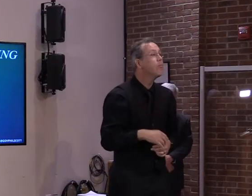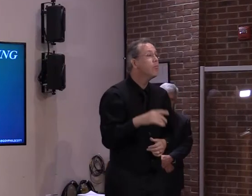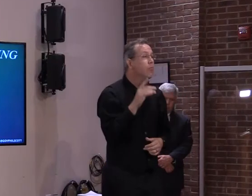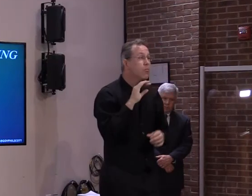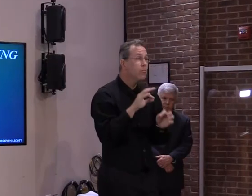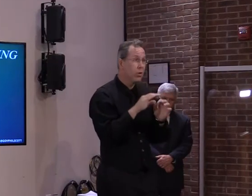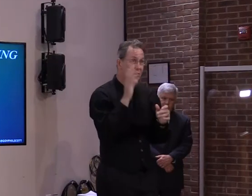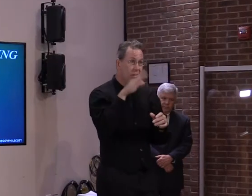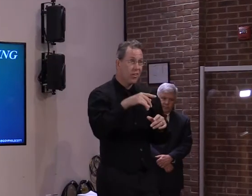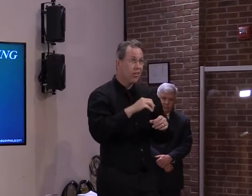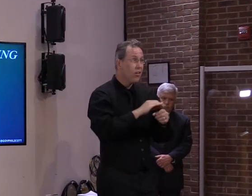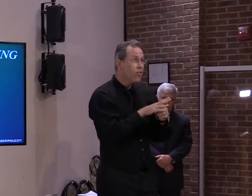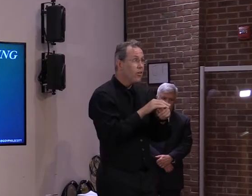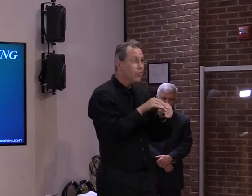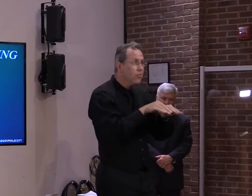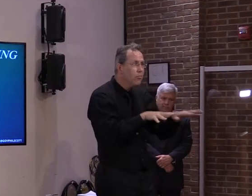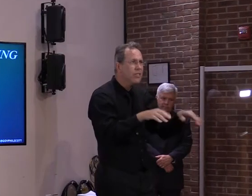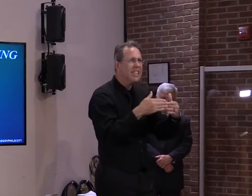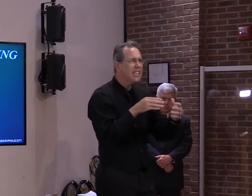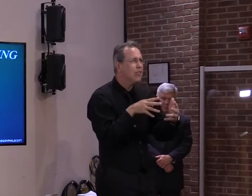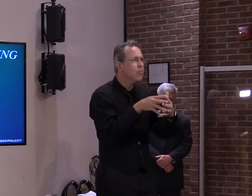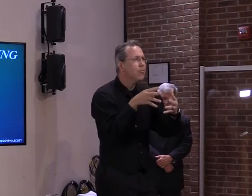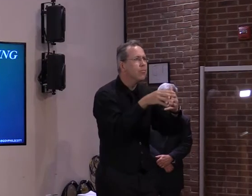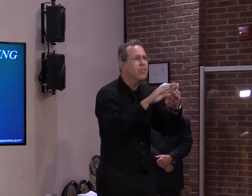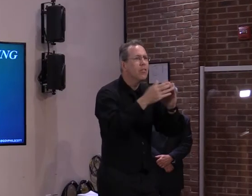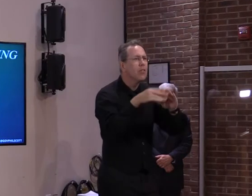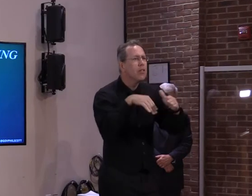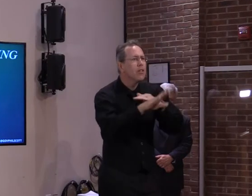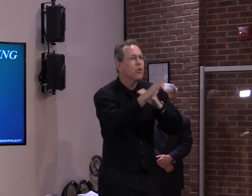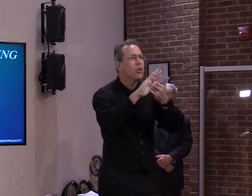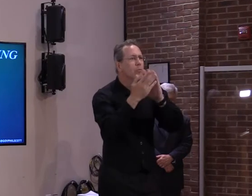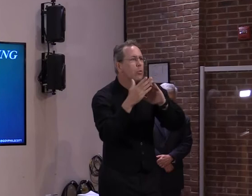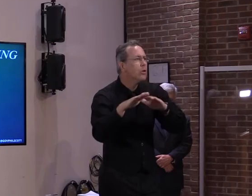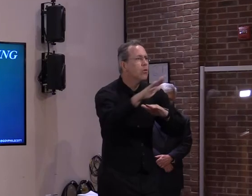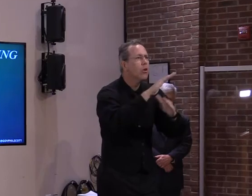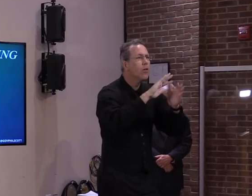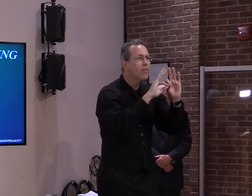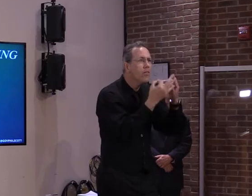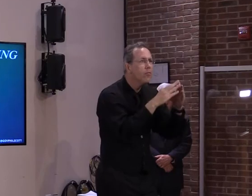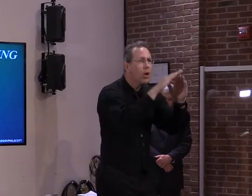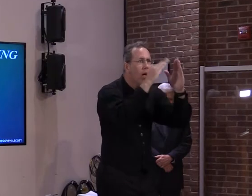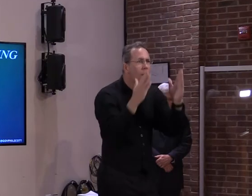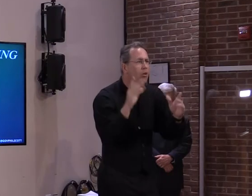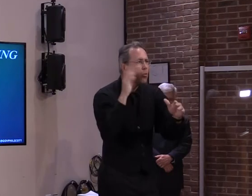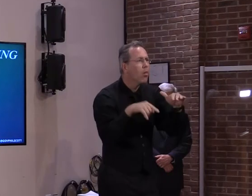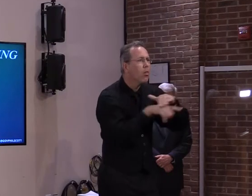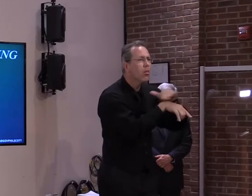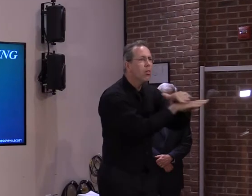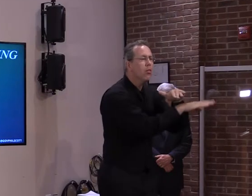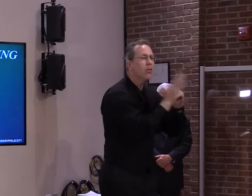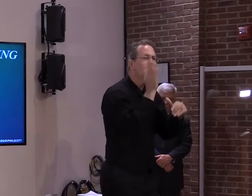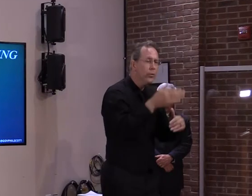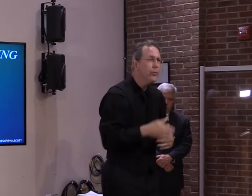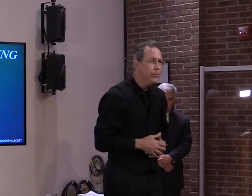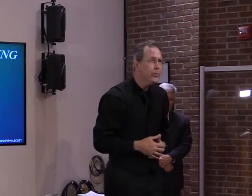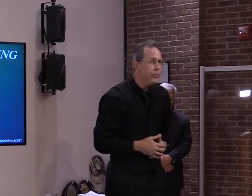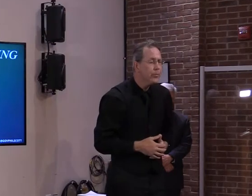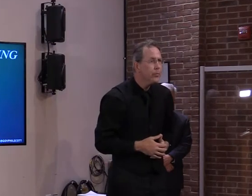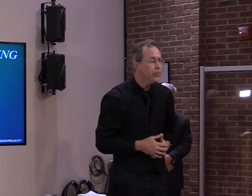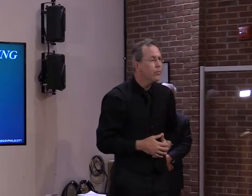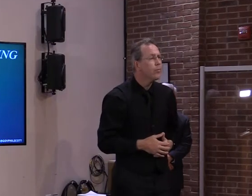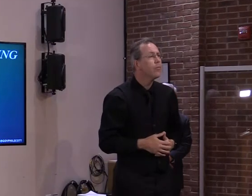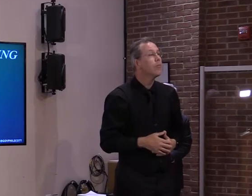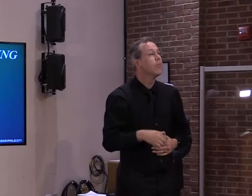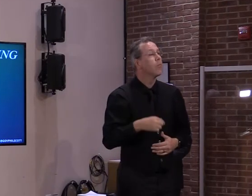the population. So it's hard to really, what we have to really realize now is we're